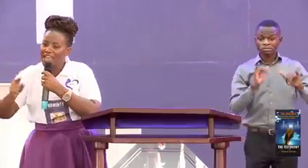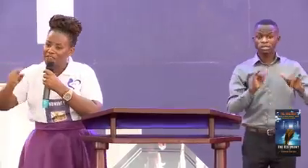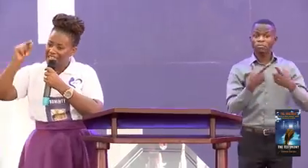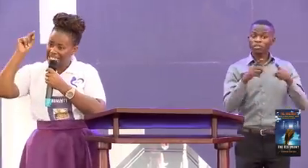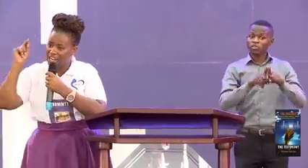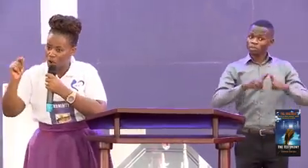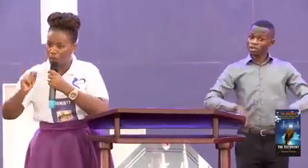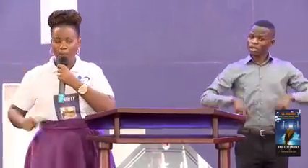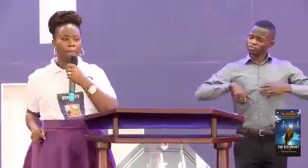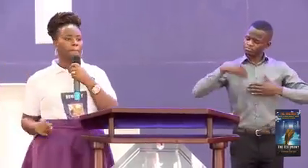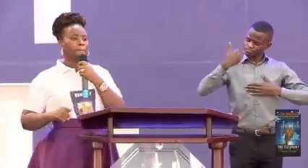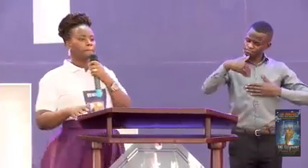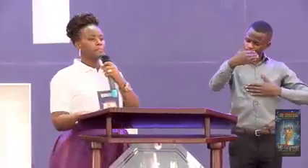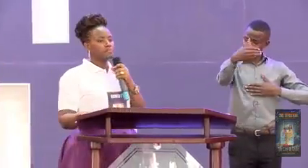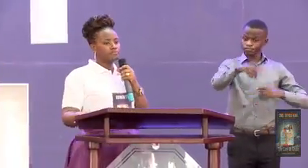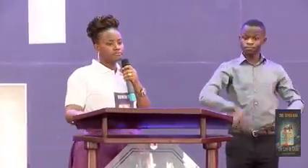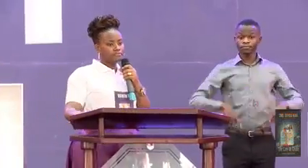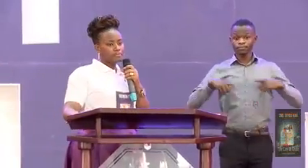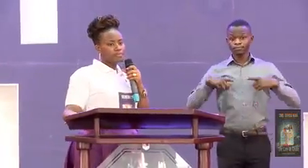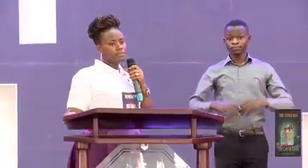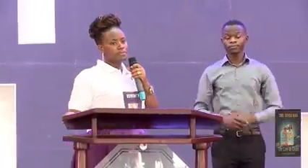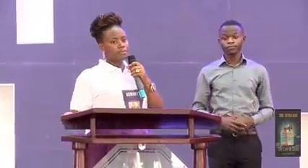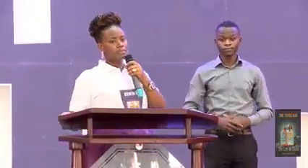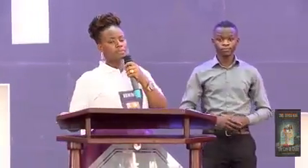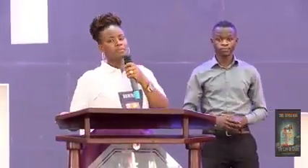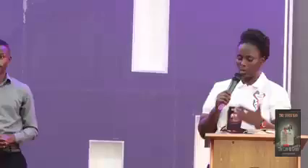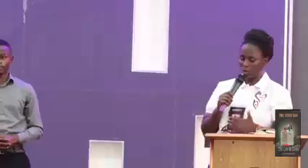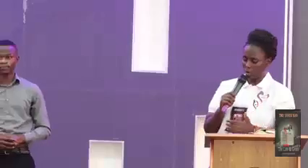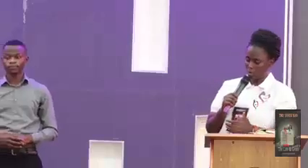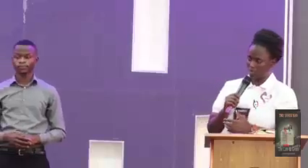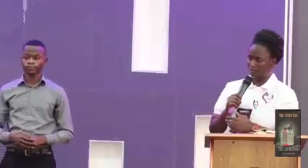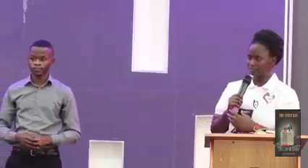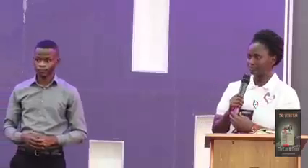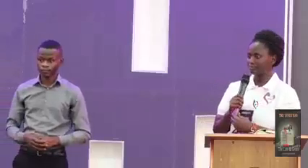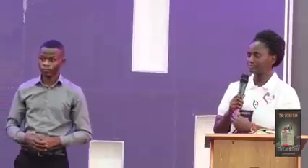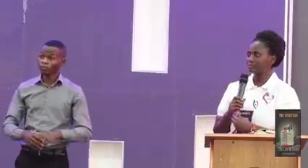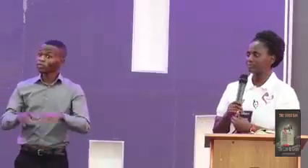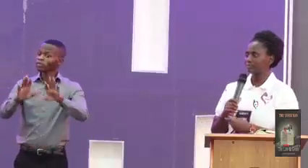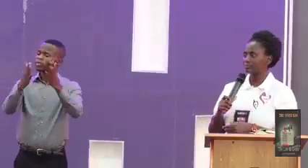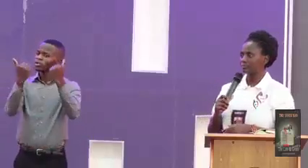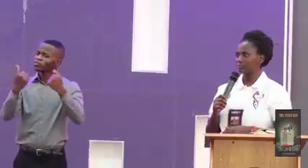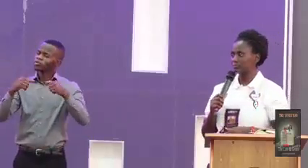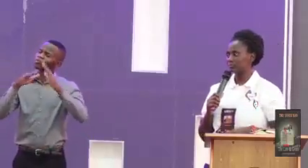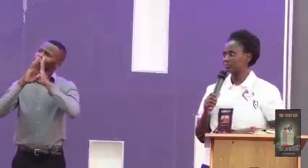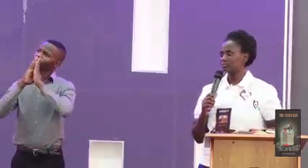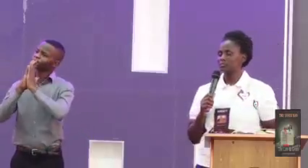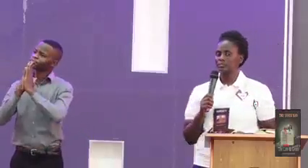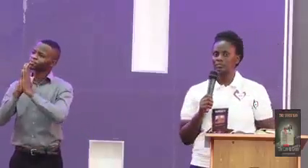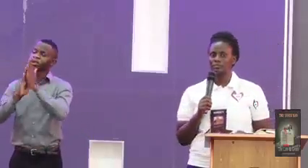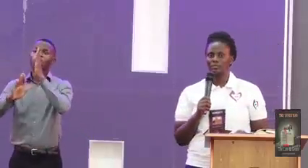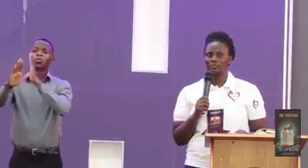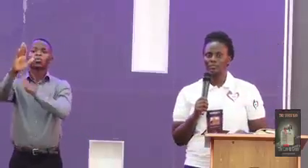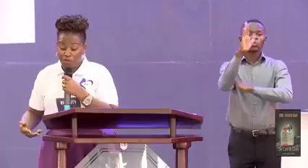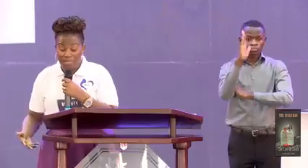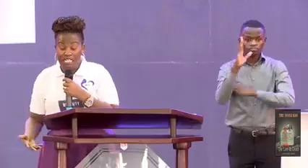also life eternal. Si bwe bulamu buno bwokka bwe tulimu naye obulamu obwobutagwawo. May we pray that the Lord dresses us